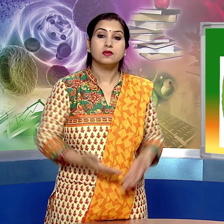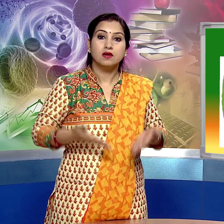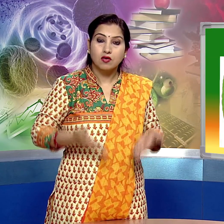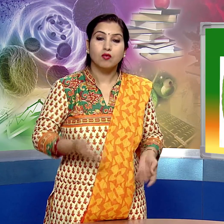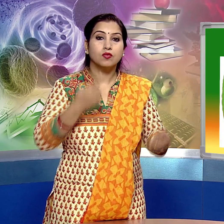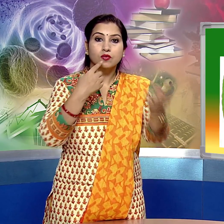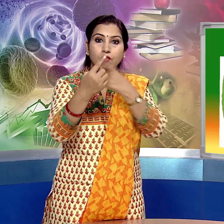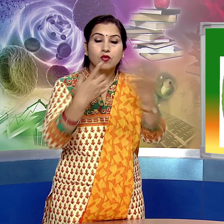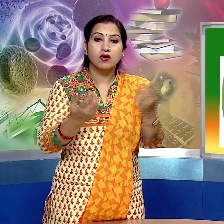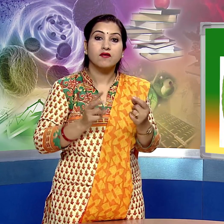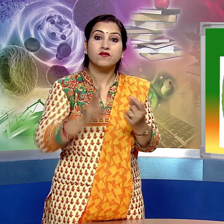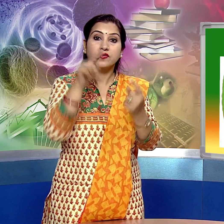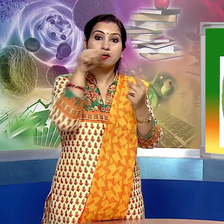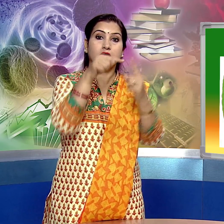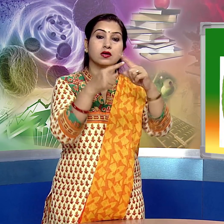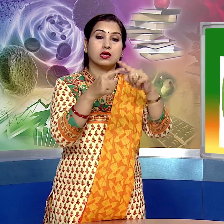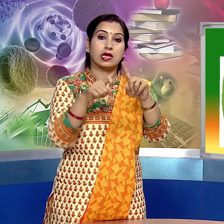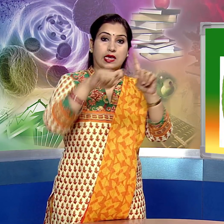Now we will talk about vitamin K.